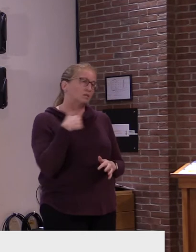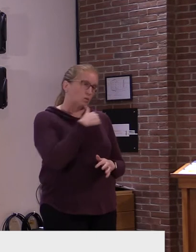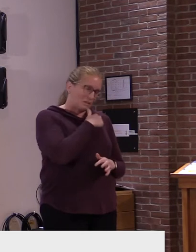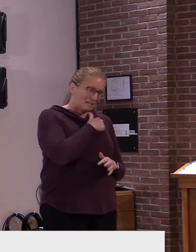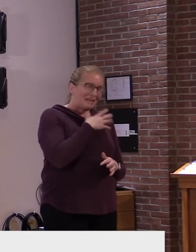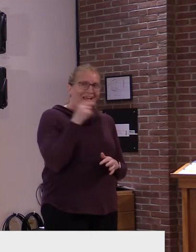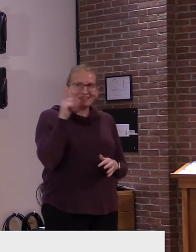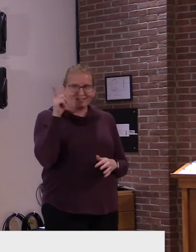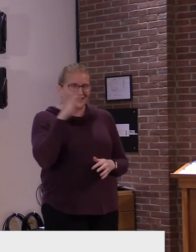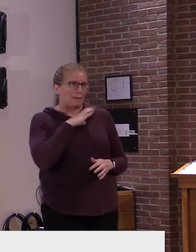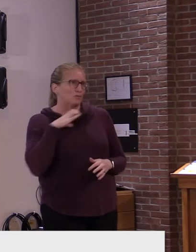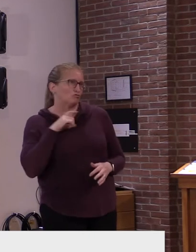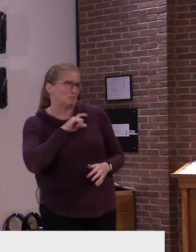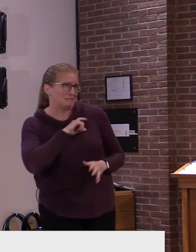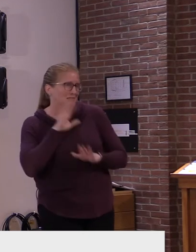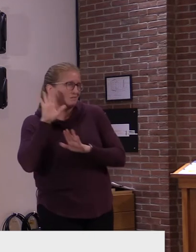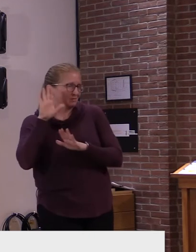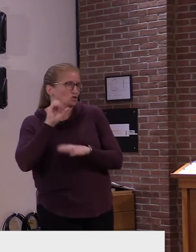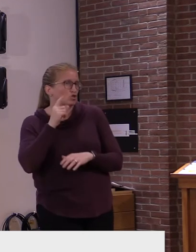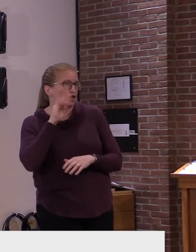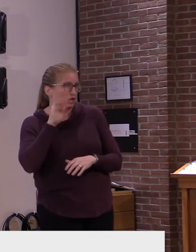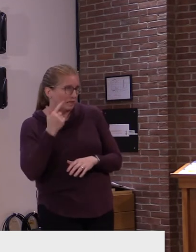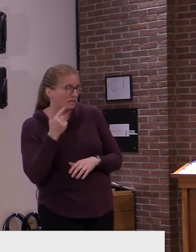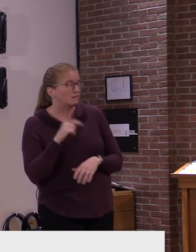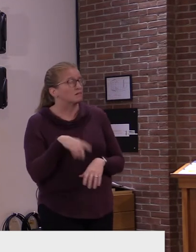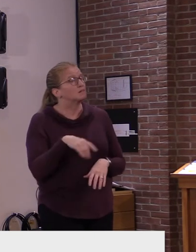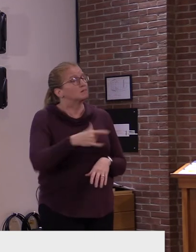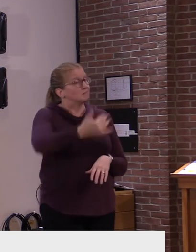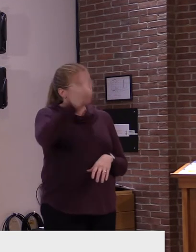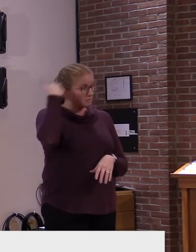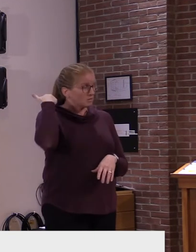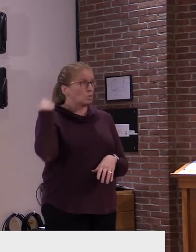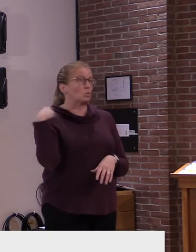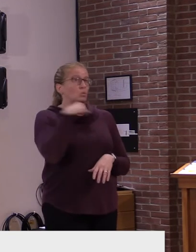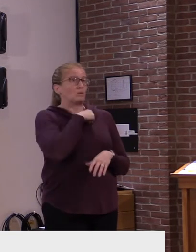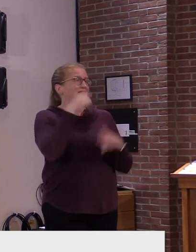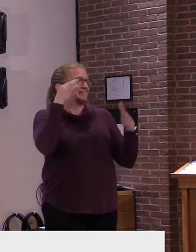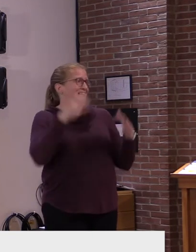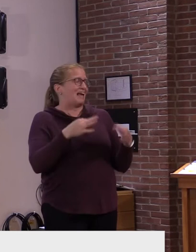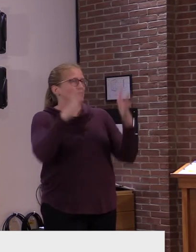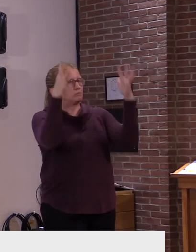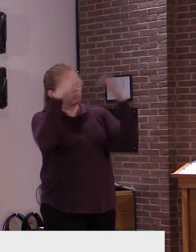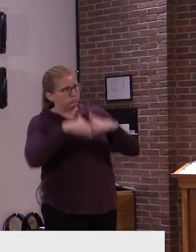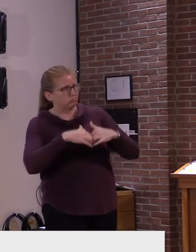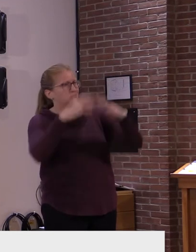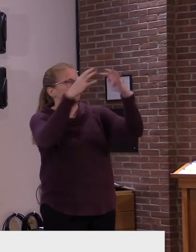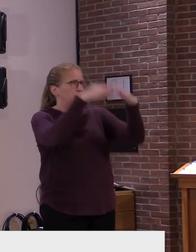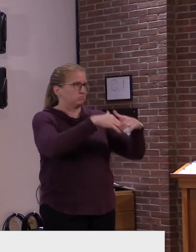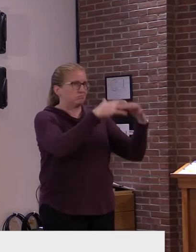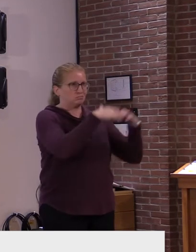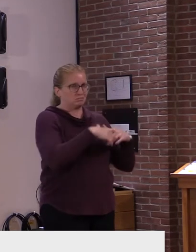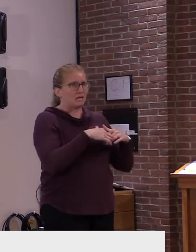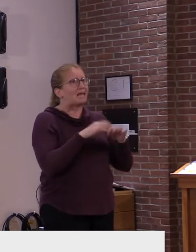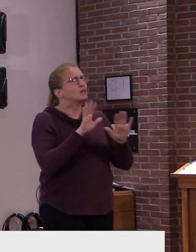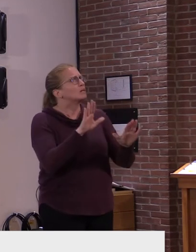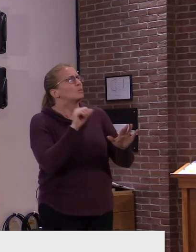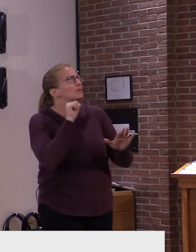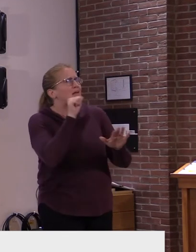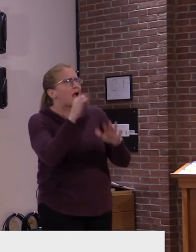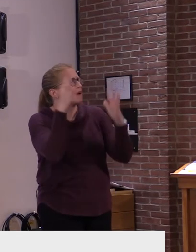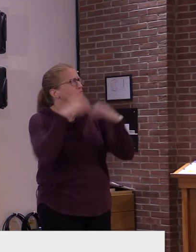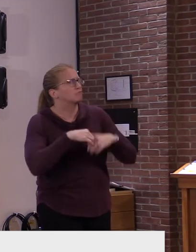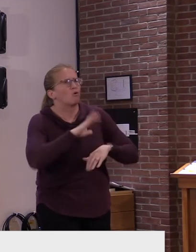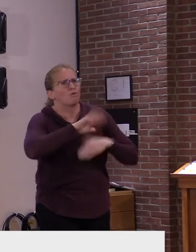when we took down the facilities that we had obviously as the governor said we haven't taken down completely